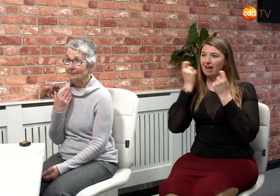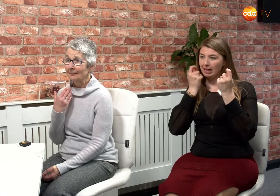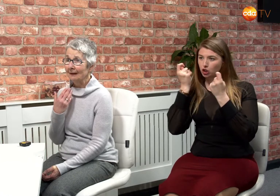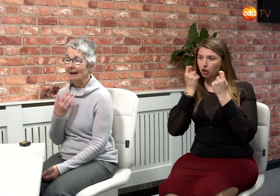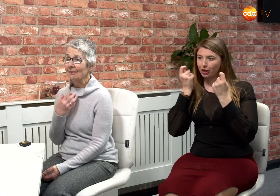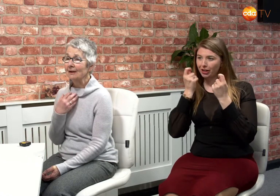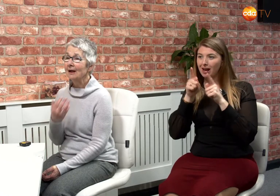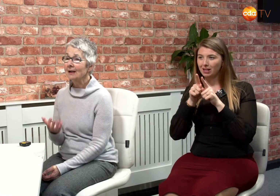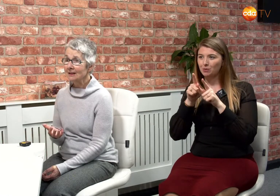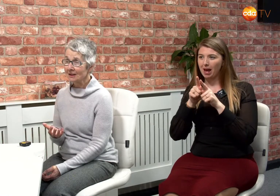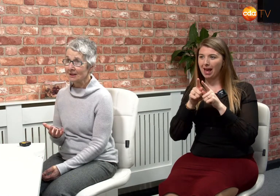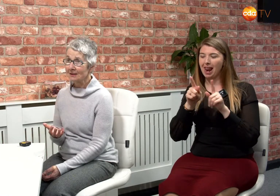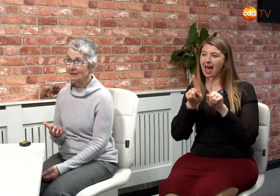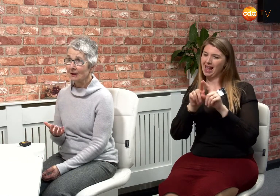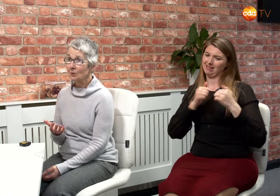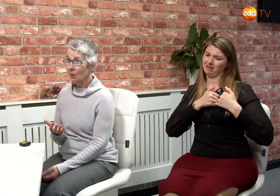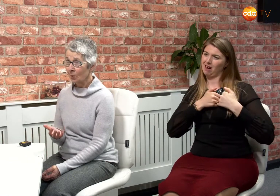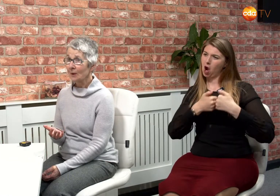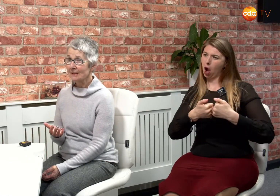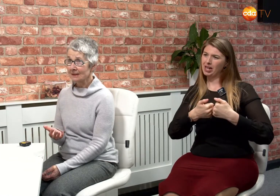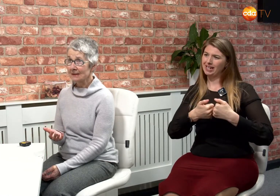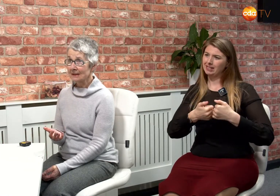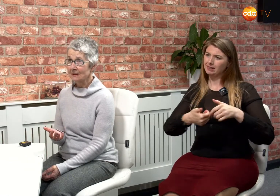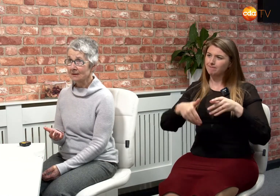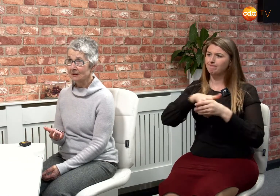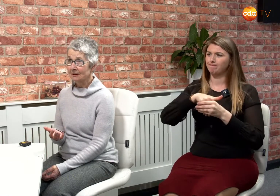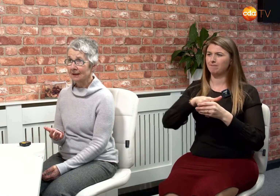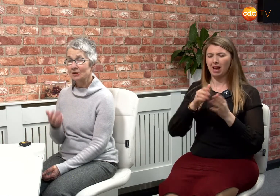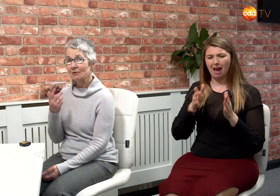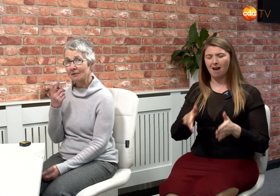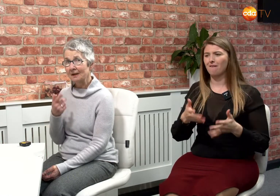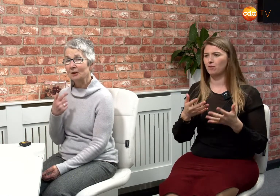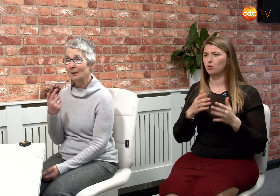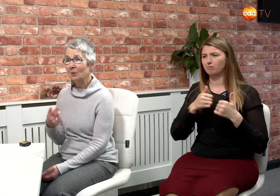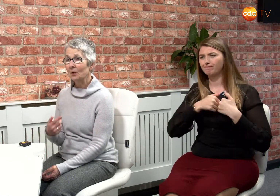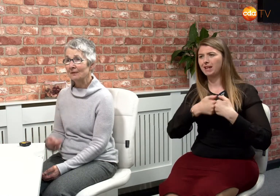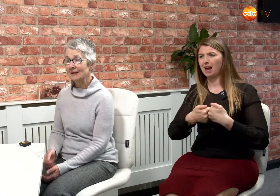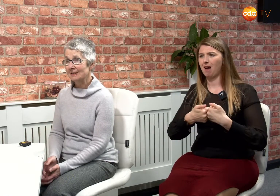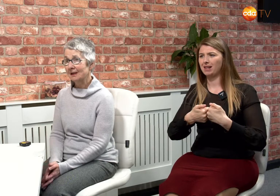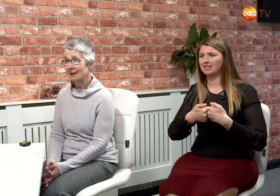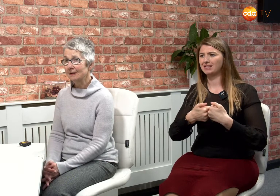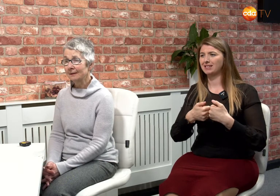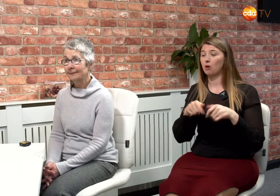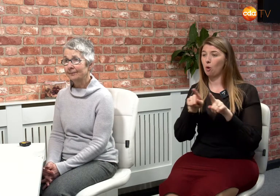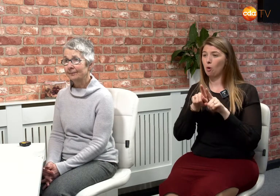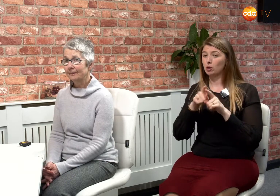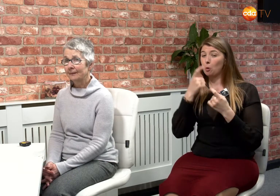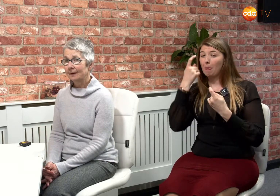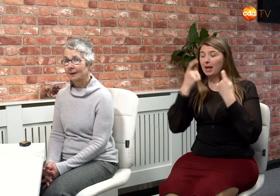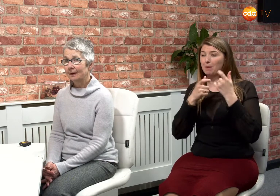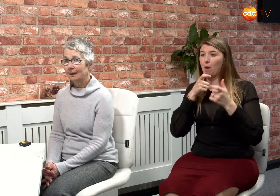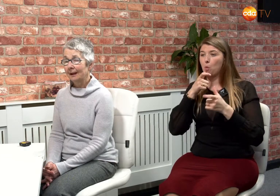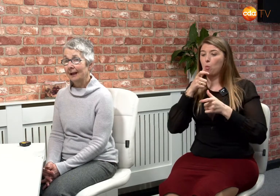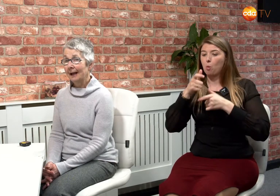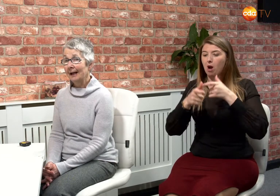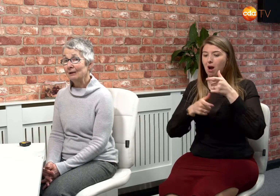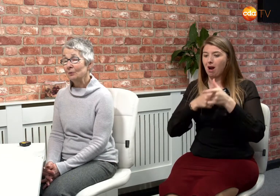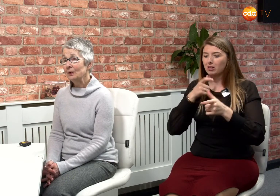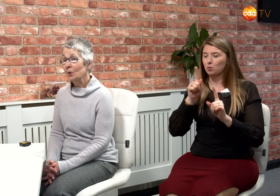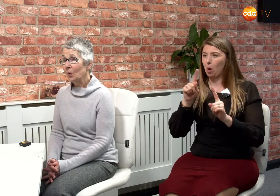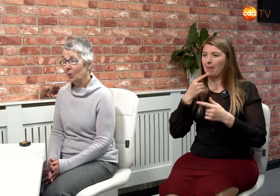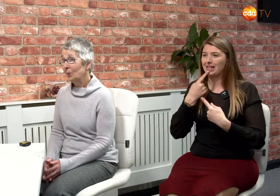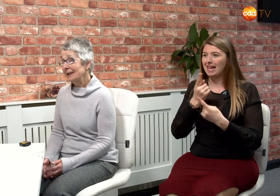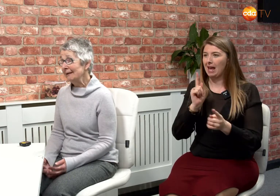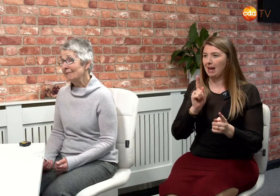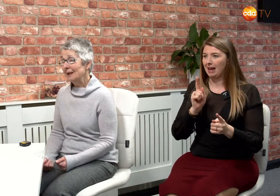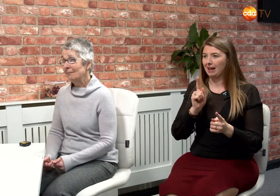faces and the kindness that you always need, and to think about what they're saying. And